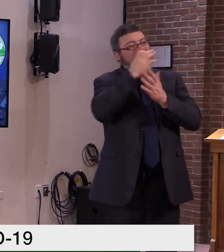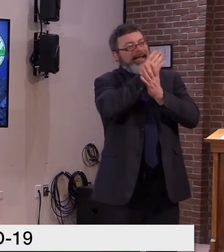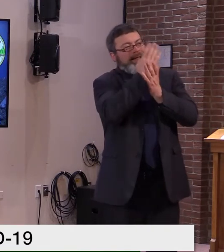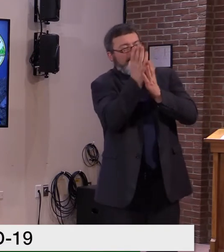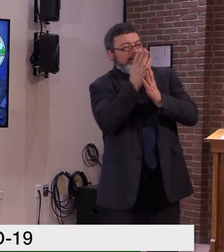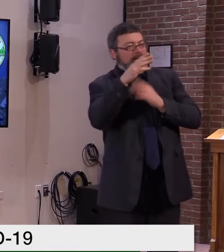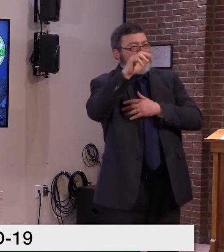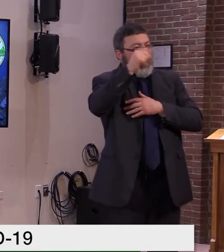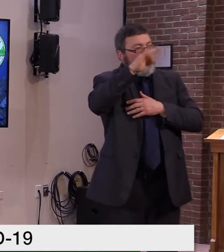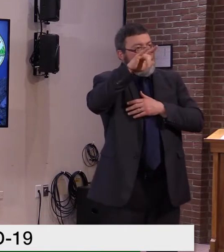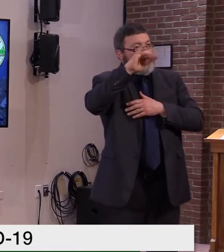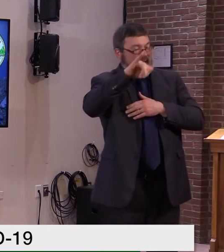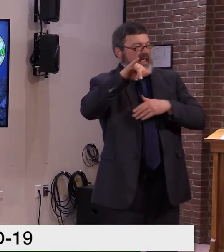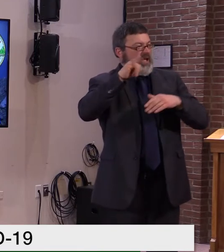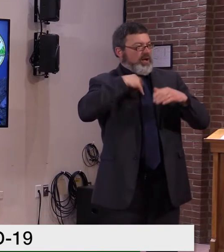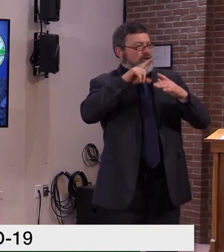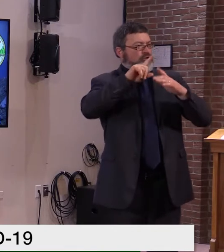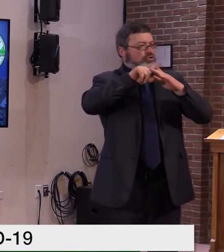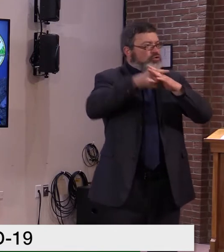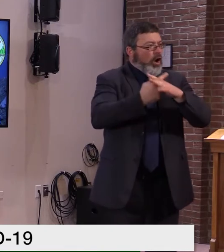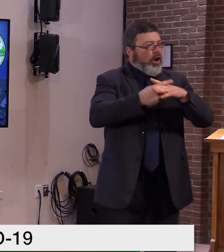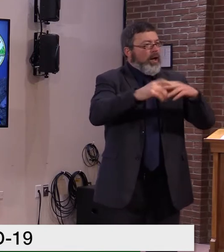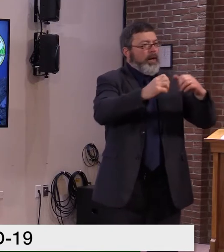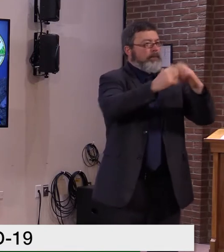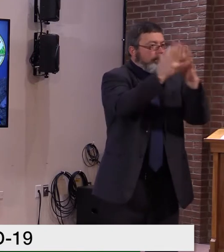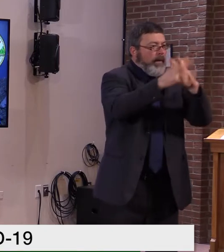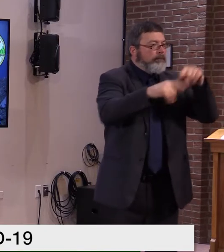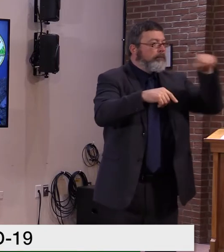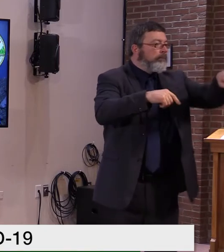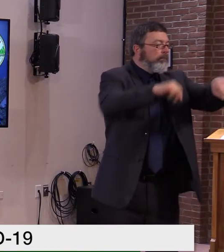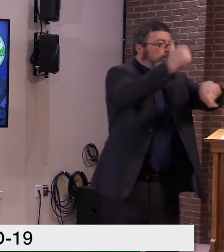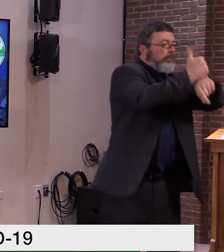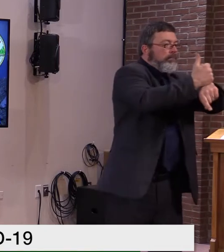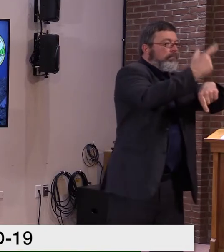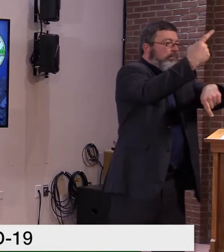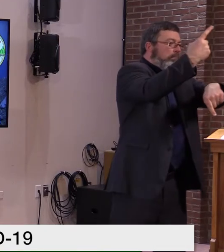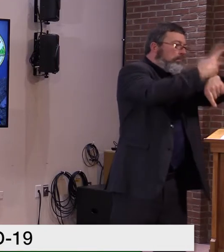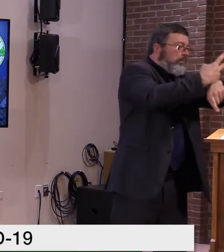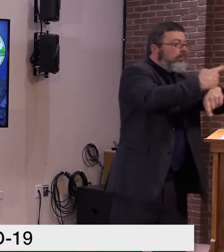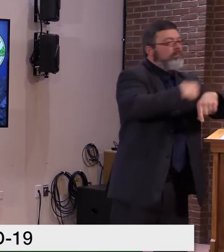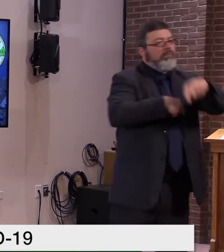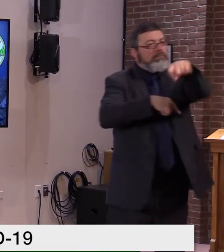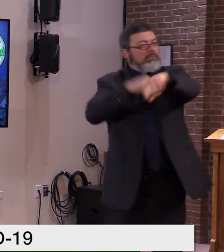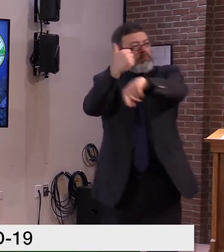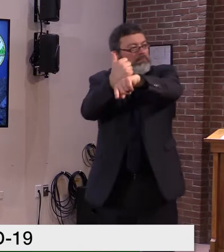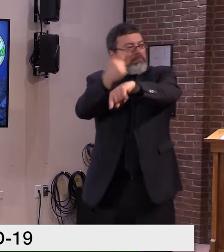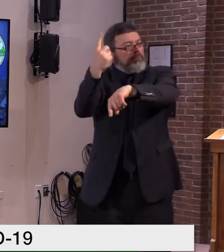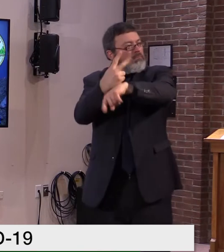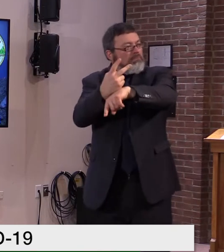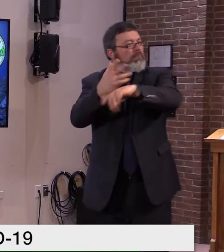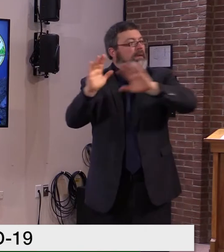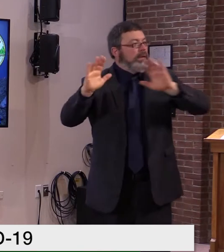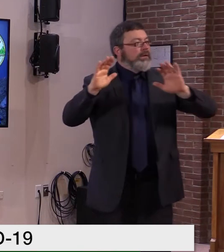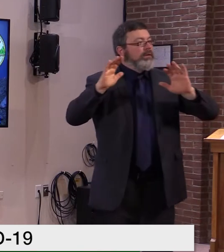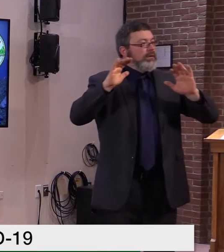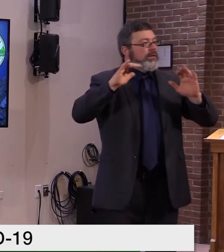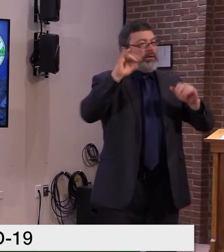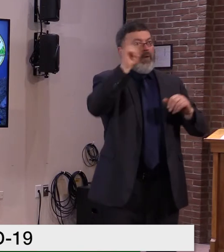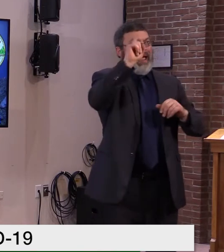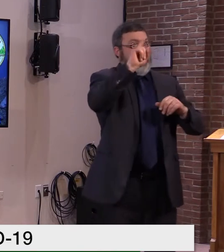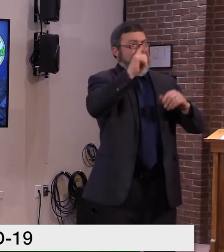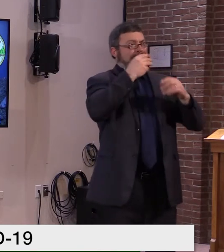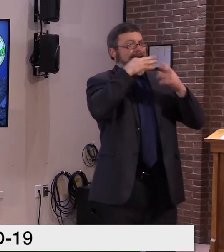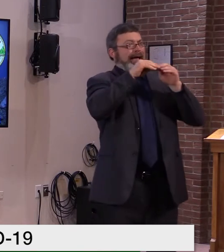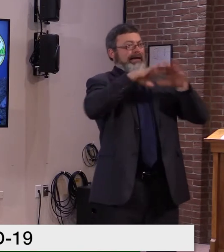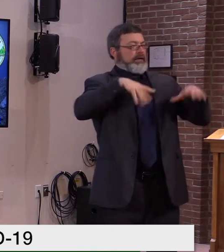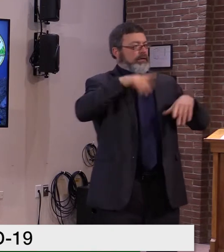two, often in areas where there was an outbreak, where there was a lack of testing, or more surveillance testing